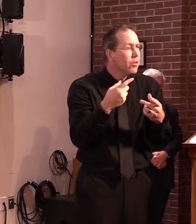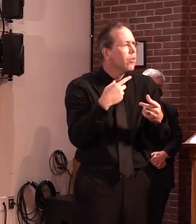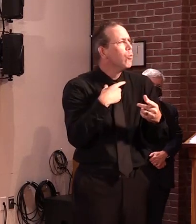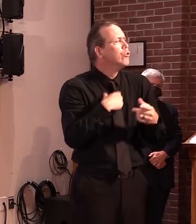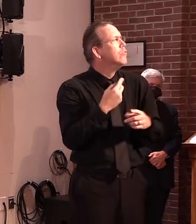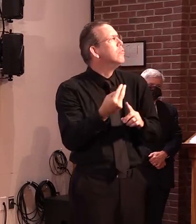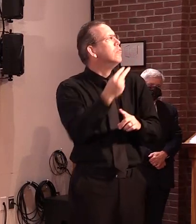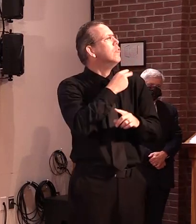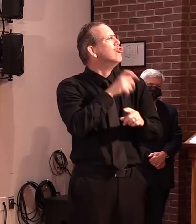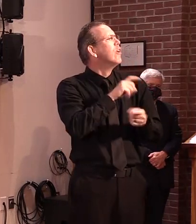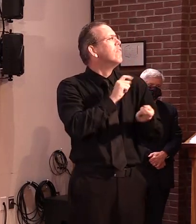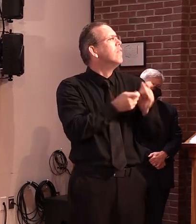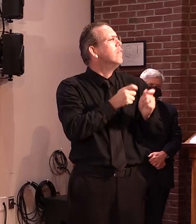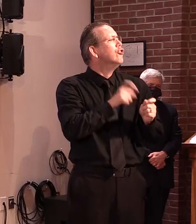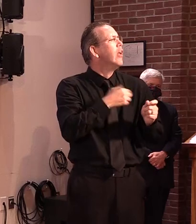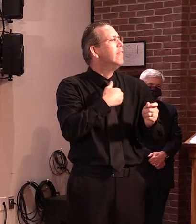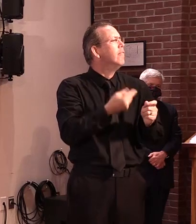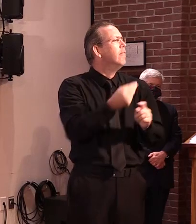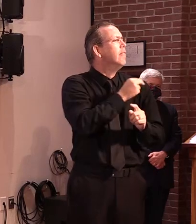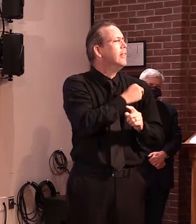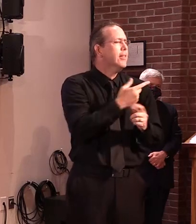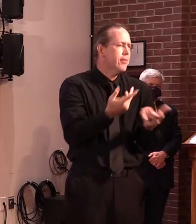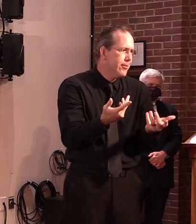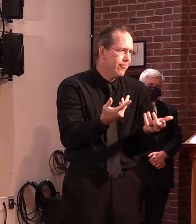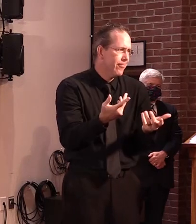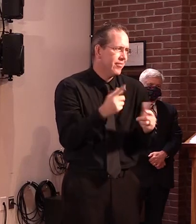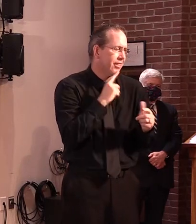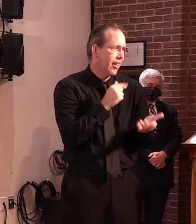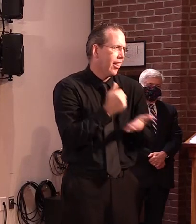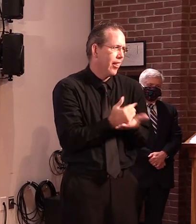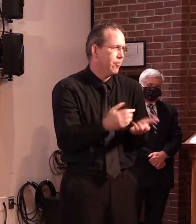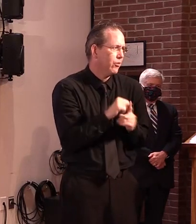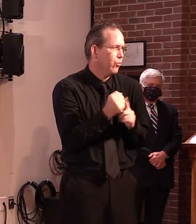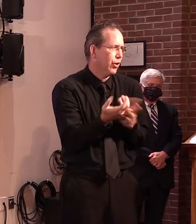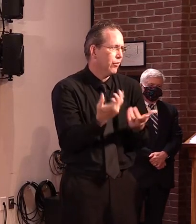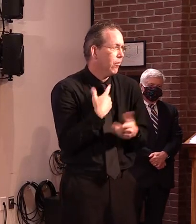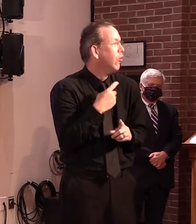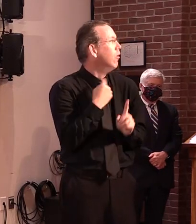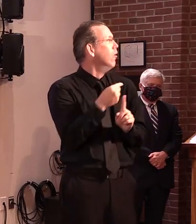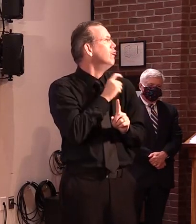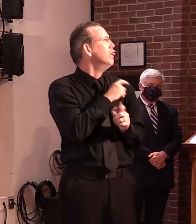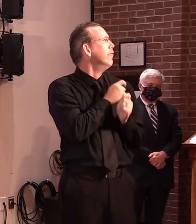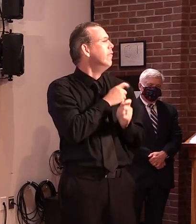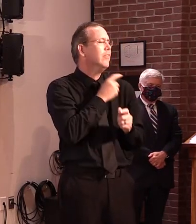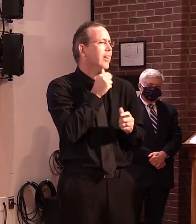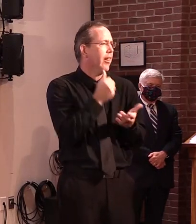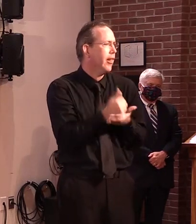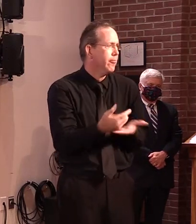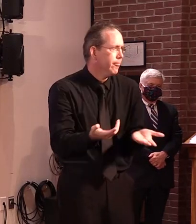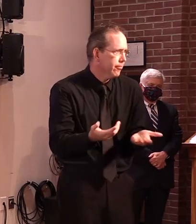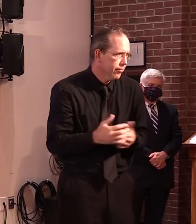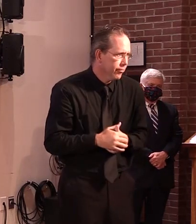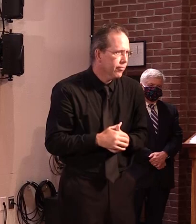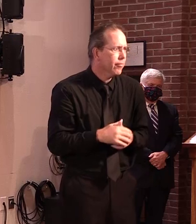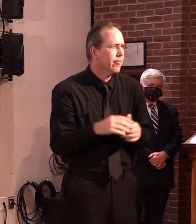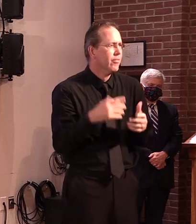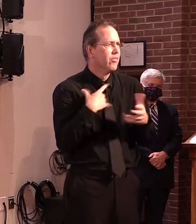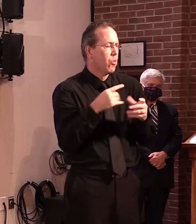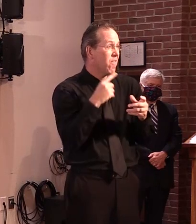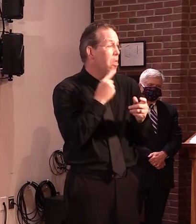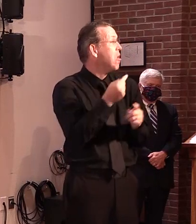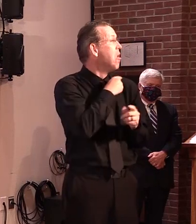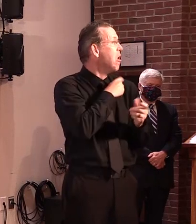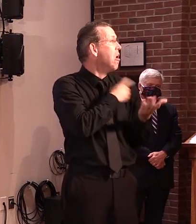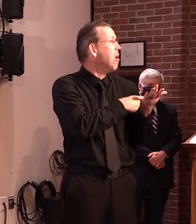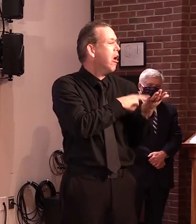that is not productive, because all it does, I think, is intensify divisiveness. So my feeling is always, when I get